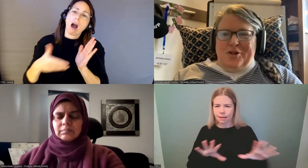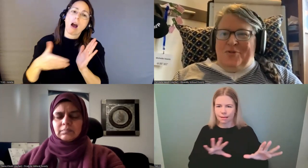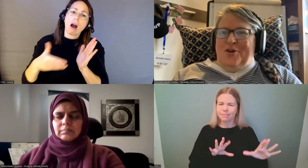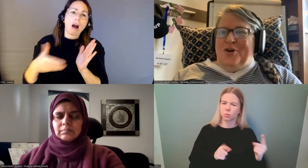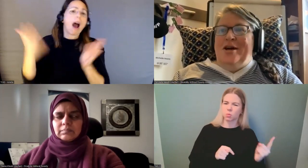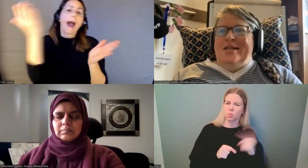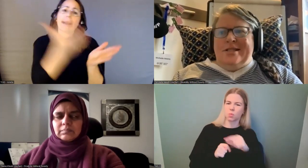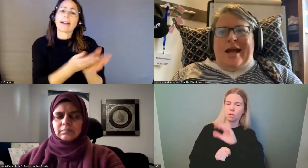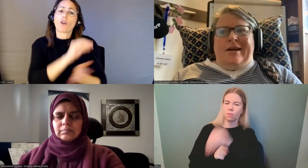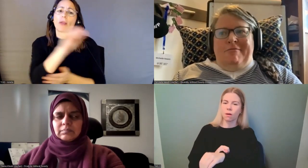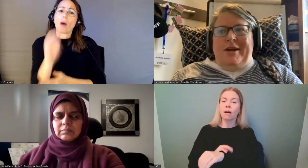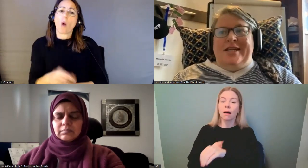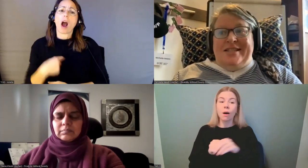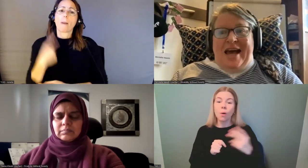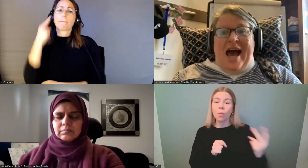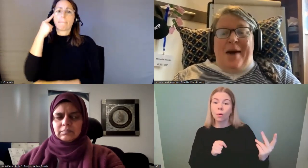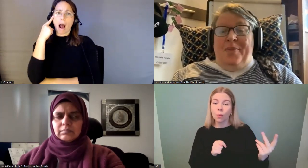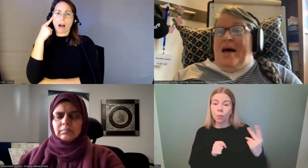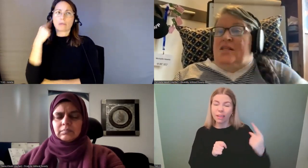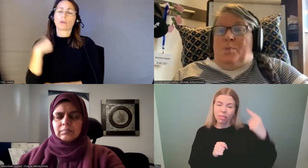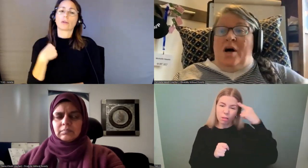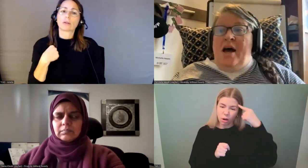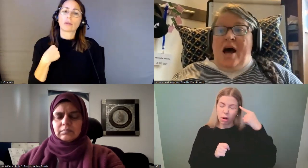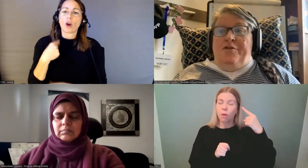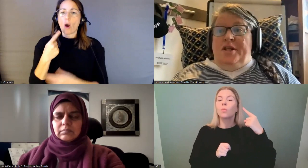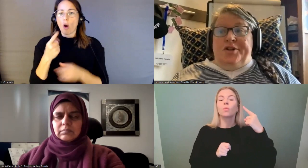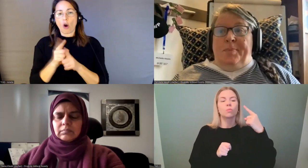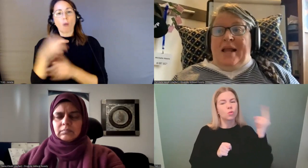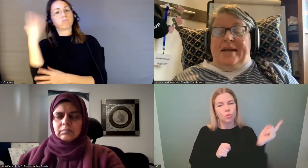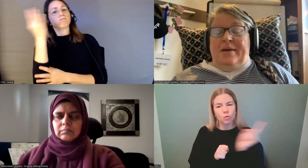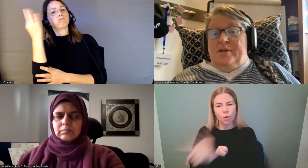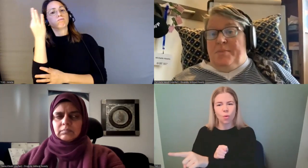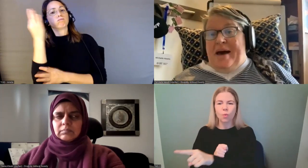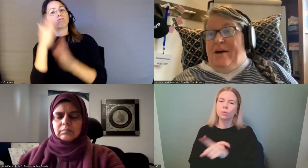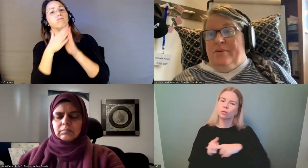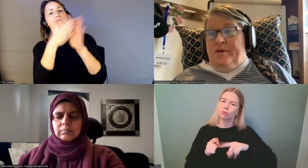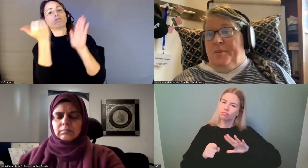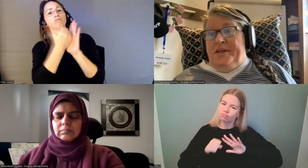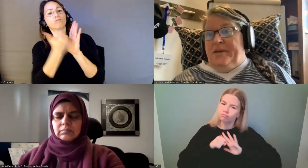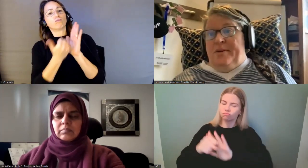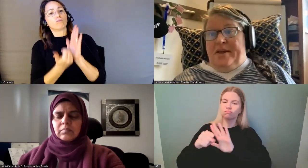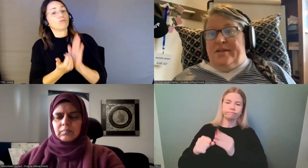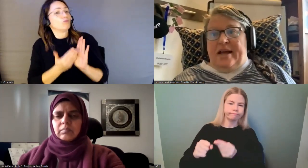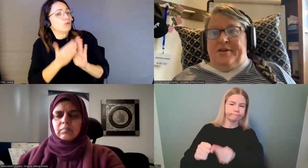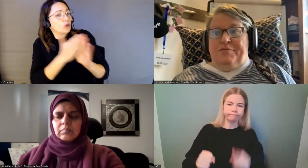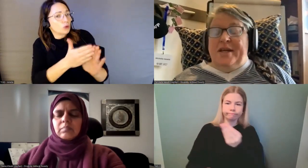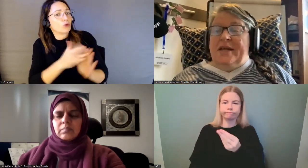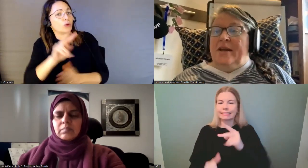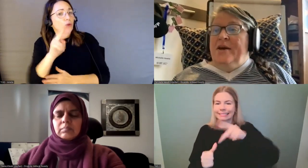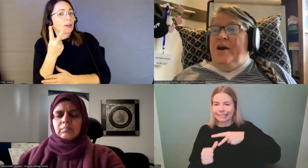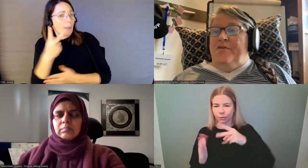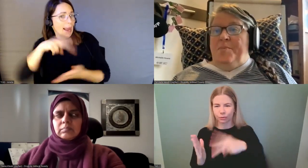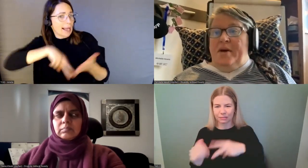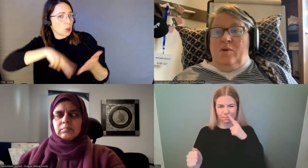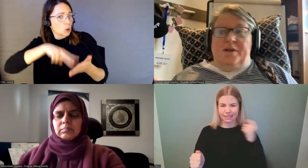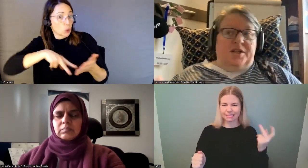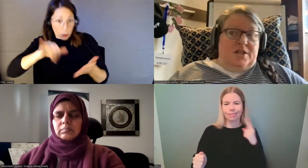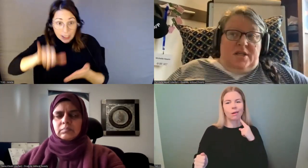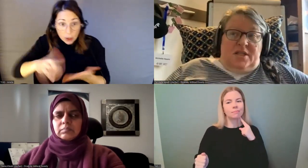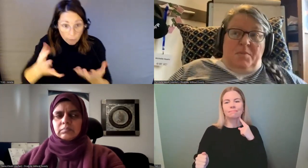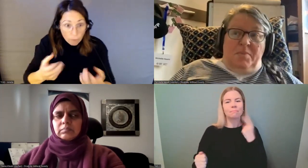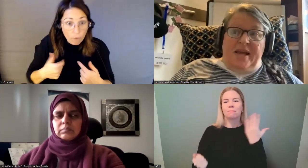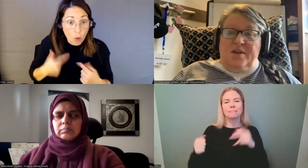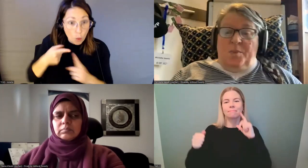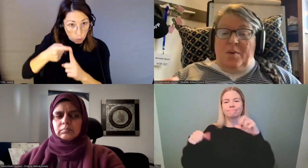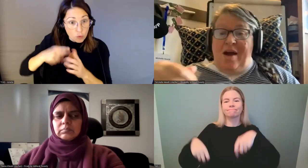advocating to push for second reading to happen. That's what our initial planning was about, that we didn't think second reading of the bill, which